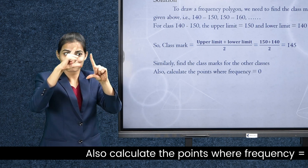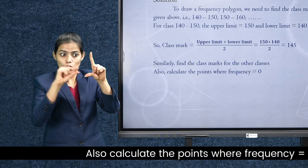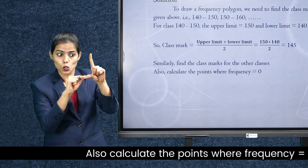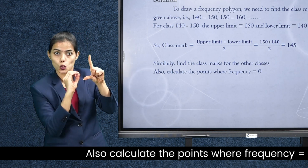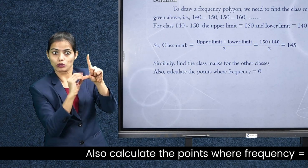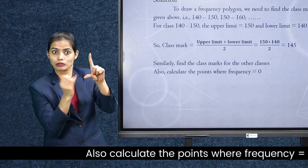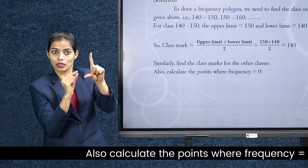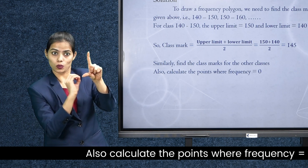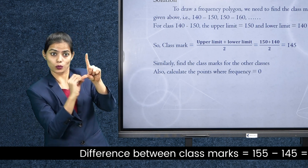0.